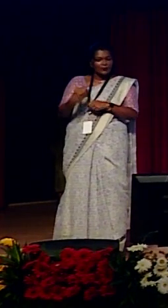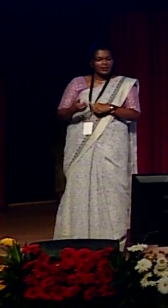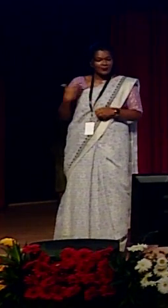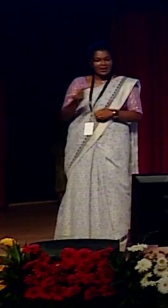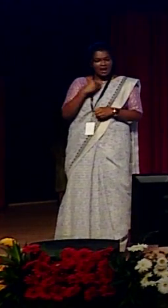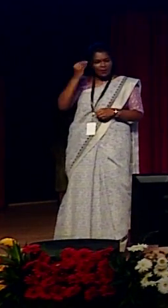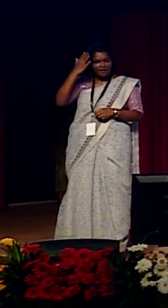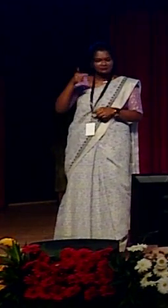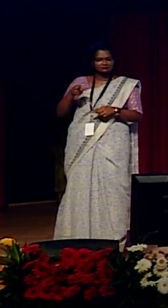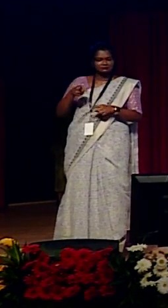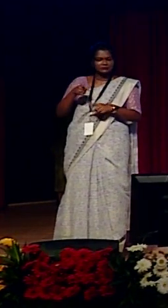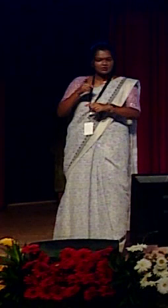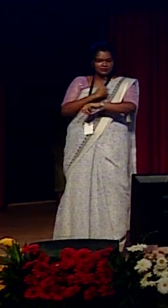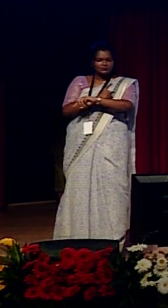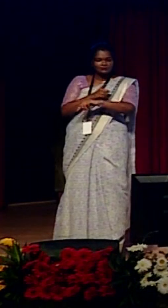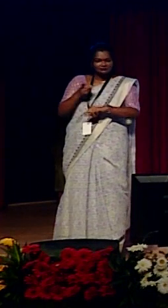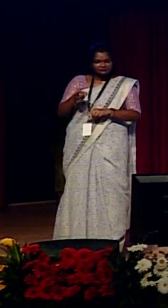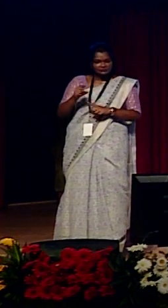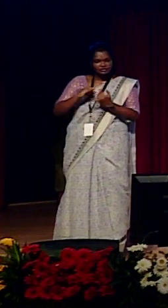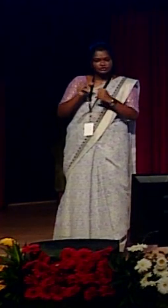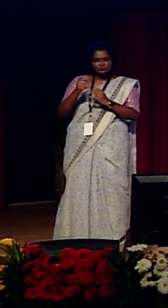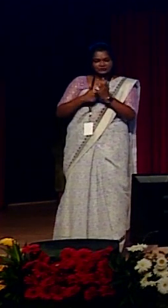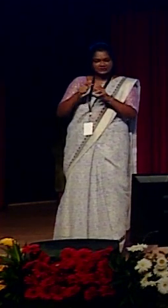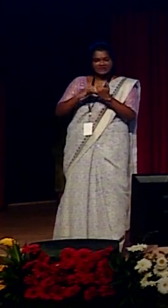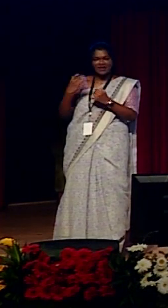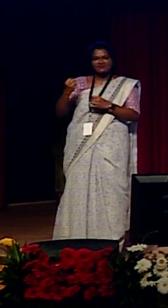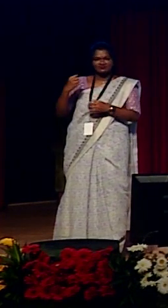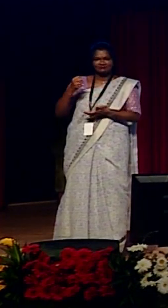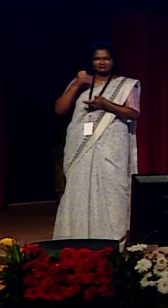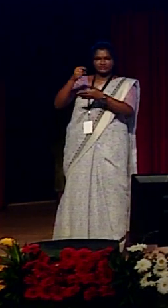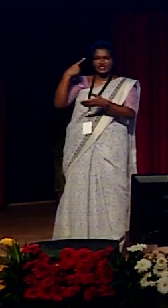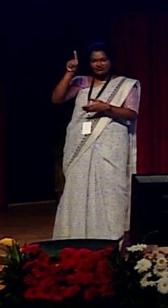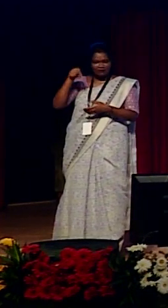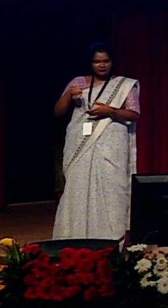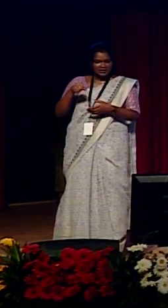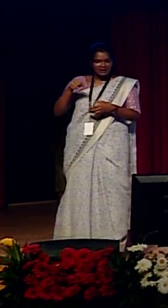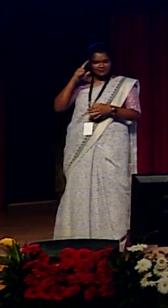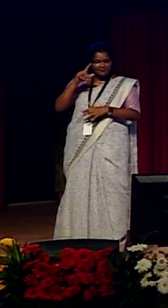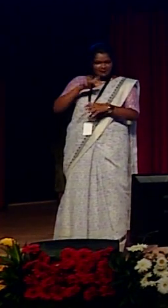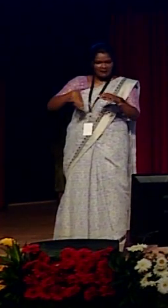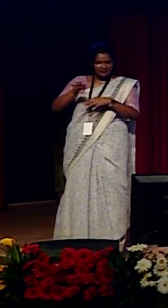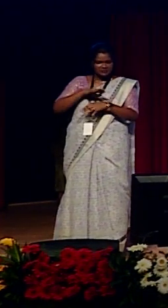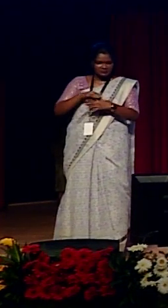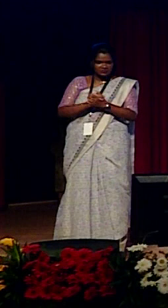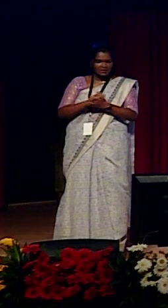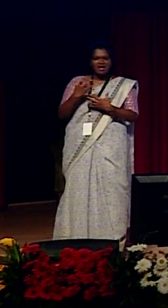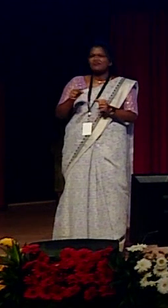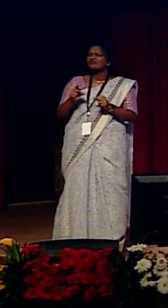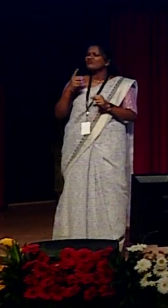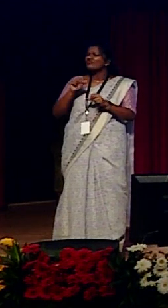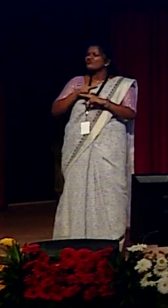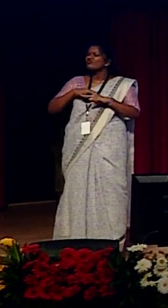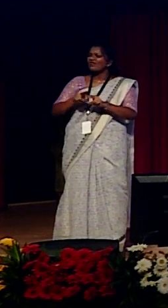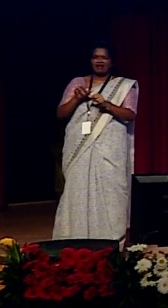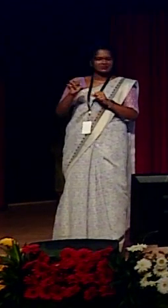prestigious Professor Suresh Ramaswamy Memorial Award at our institute at BITS Pilani, which also gives us full access to